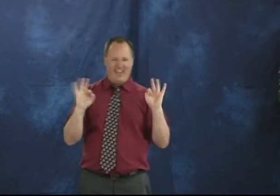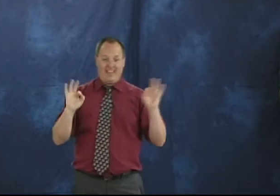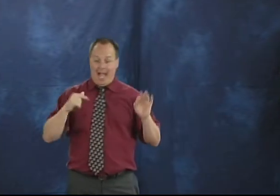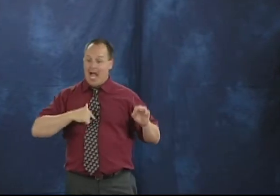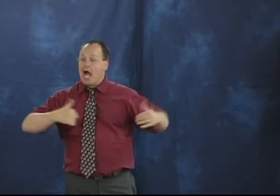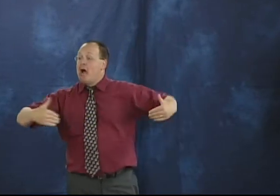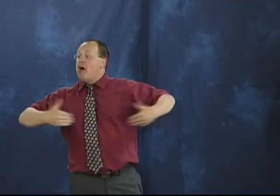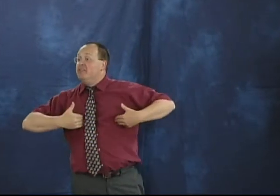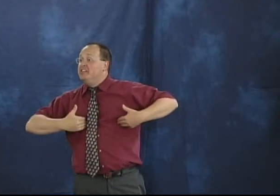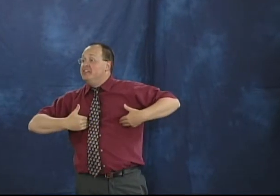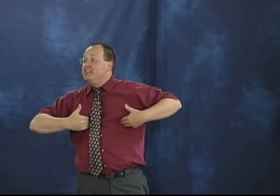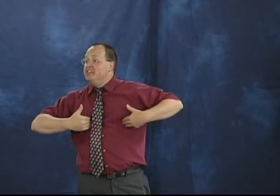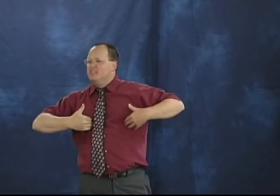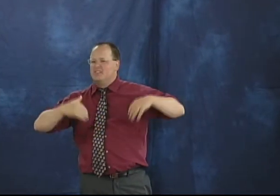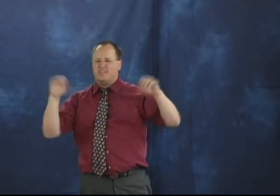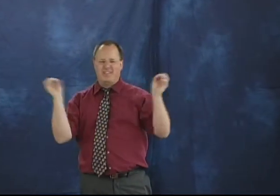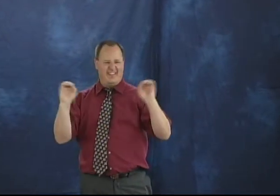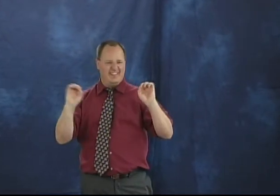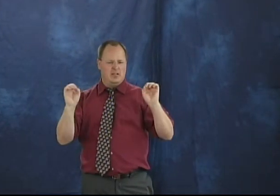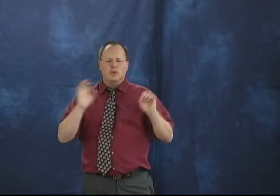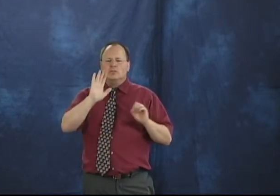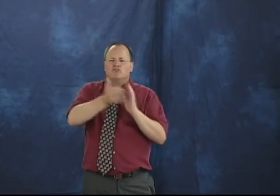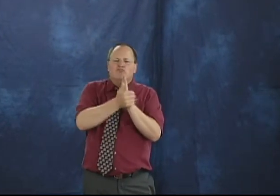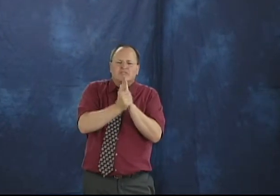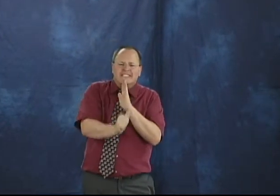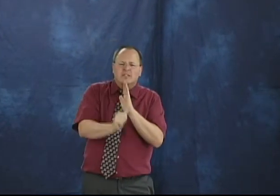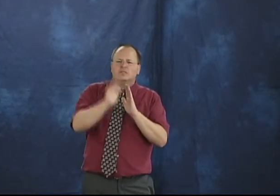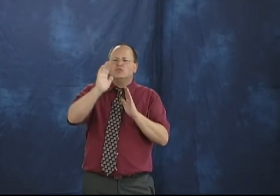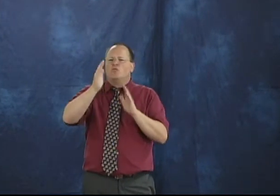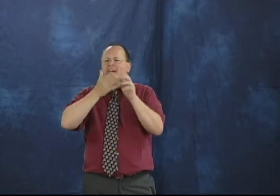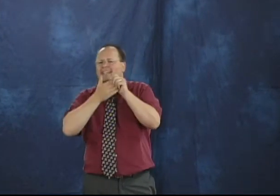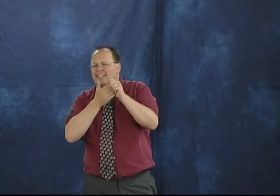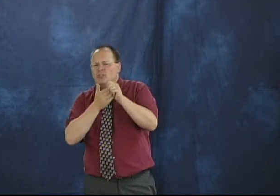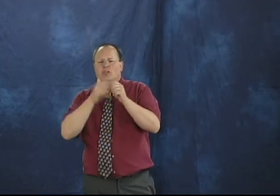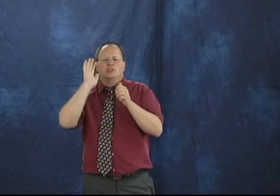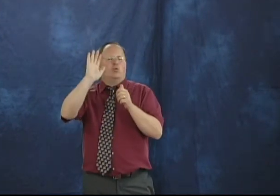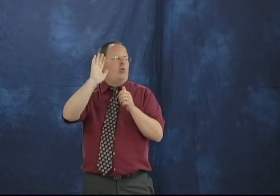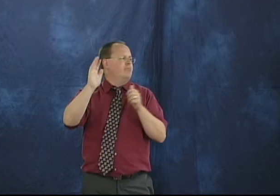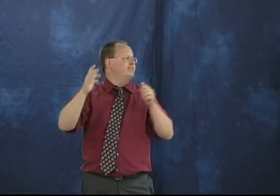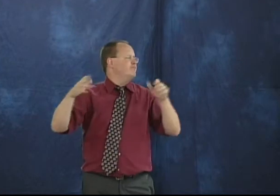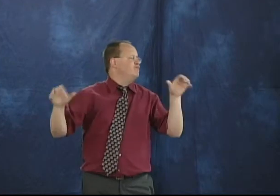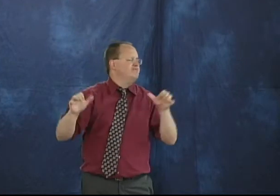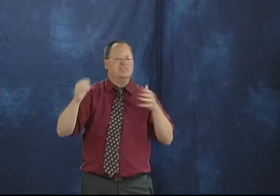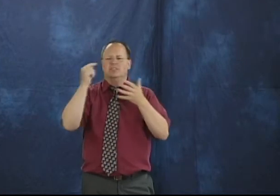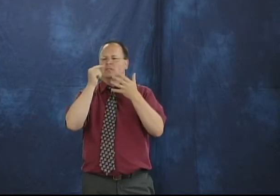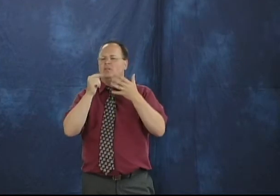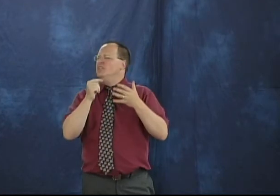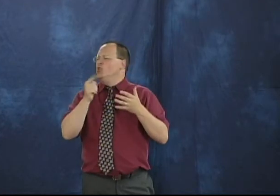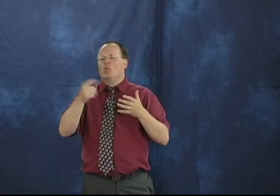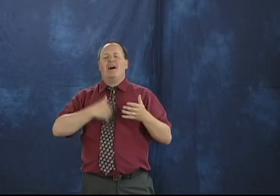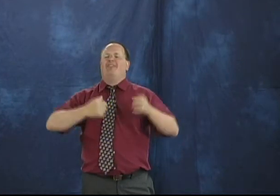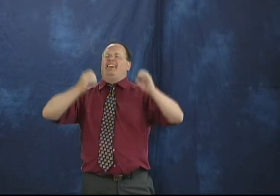Recognizing that we are nothing, and that we have nothing. Our skills, our leadership qualities are nothing.